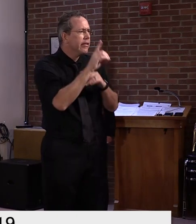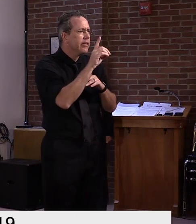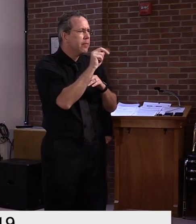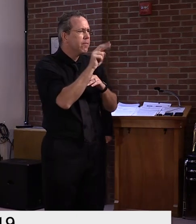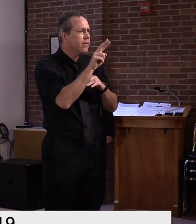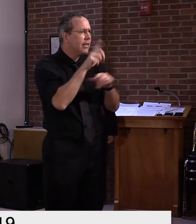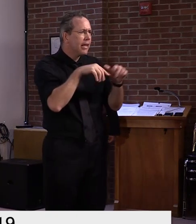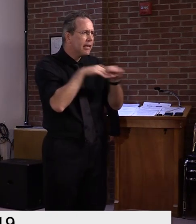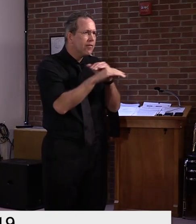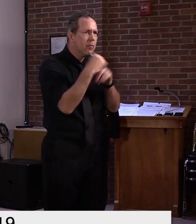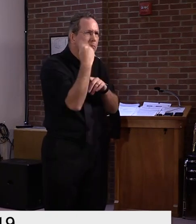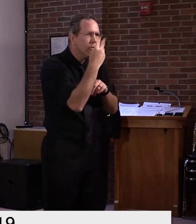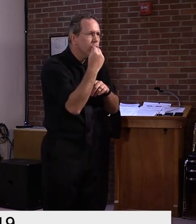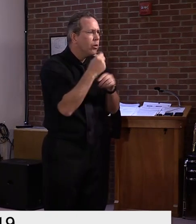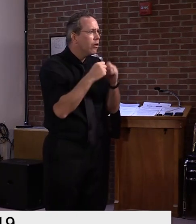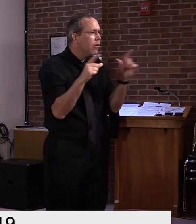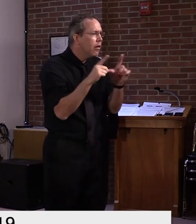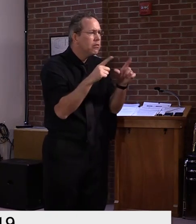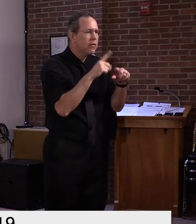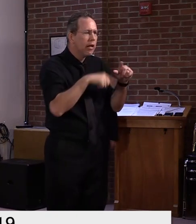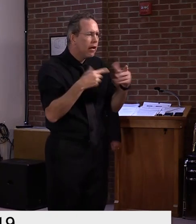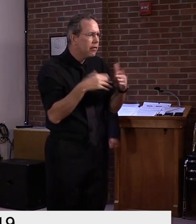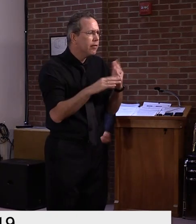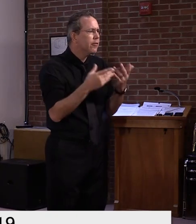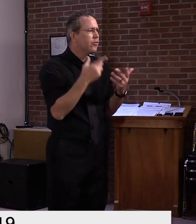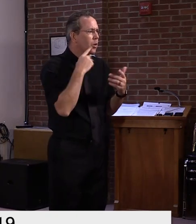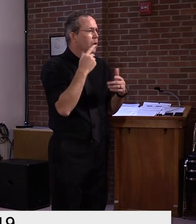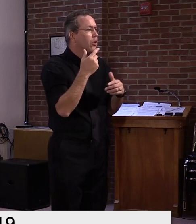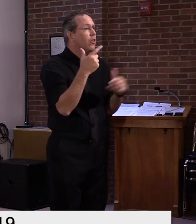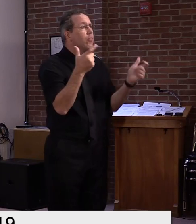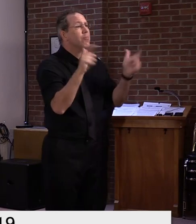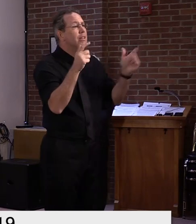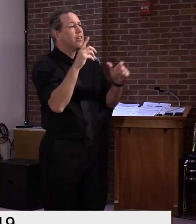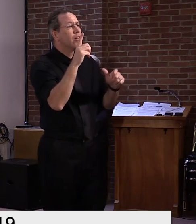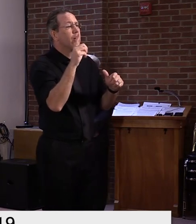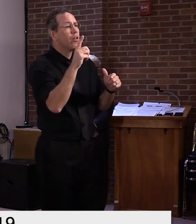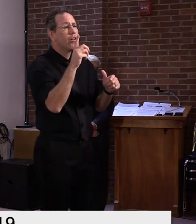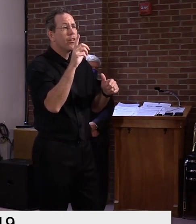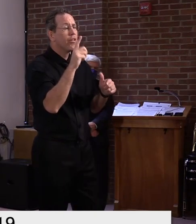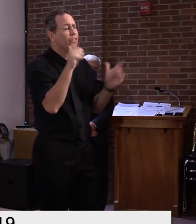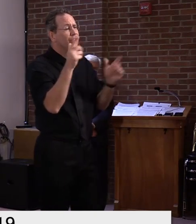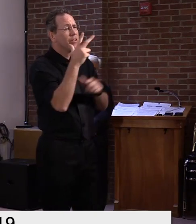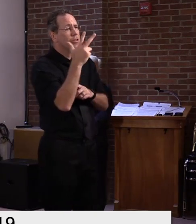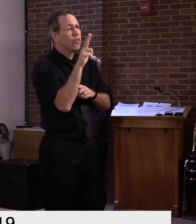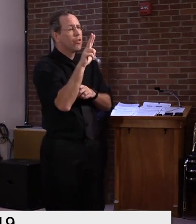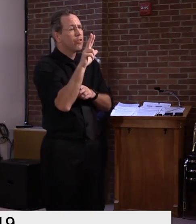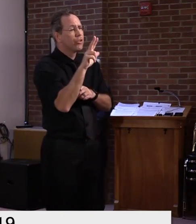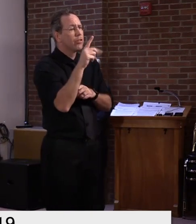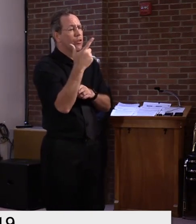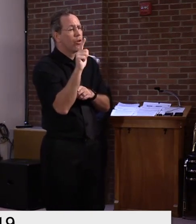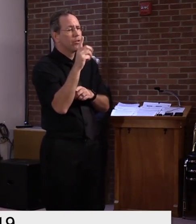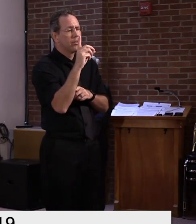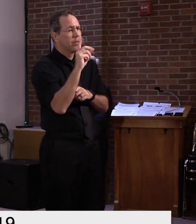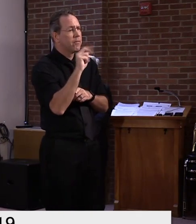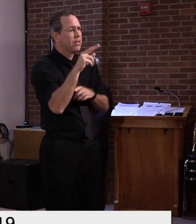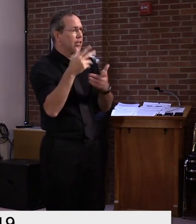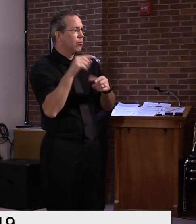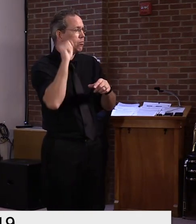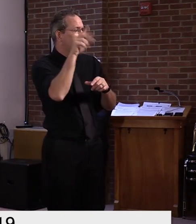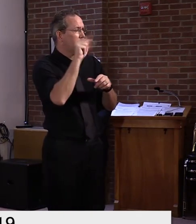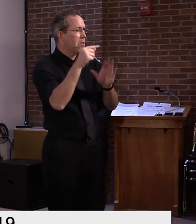be three major facilities that will be opening up for some in-person services.